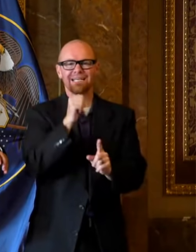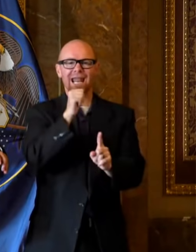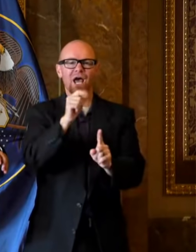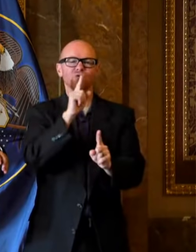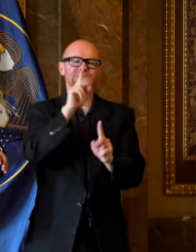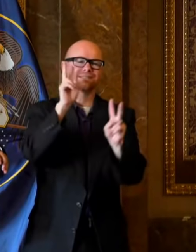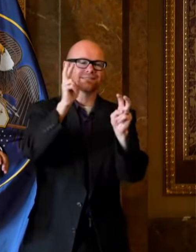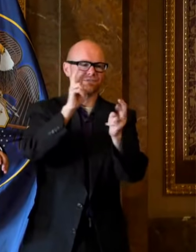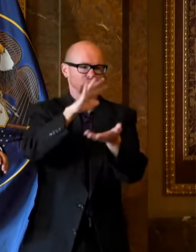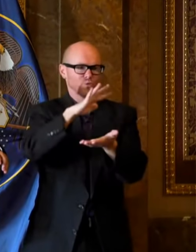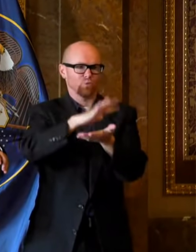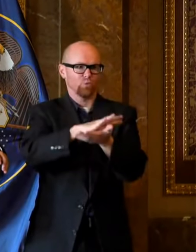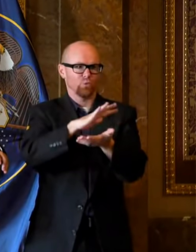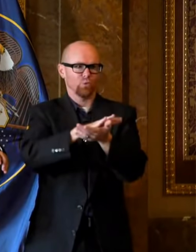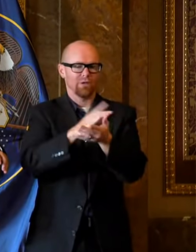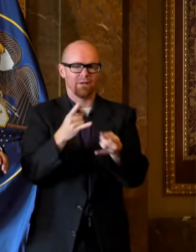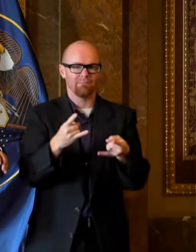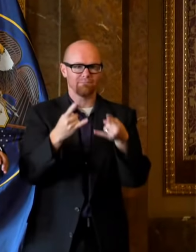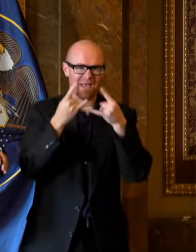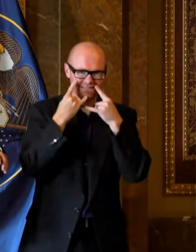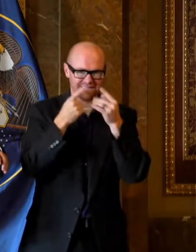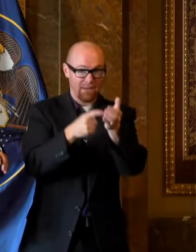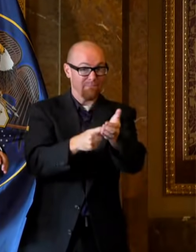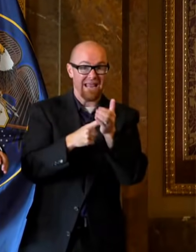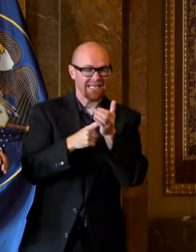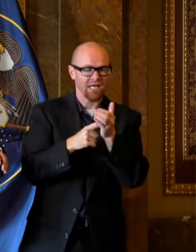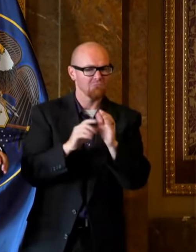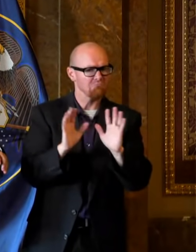mask mandate, but a limited